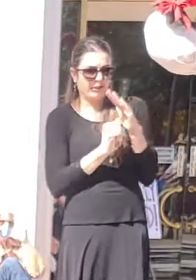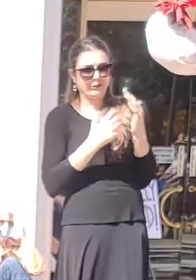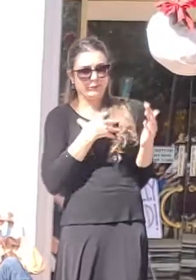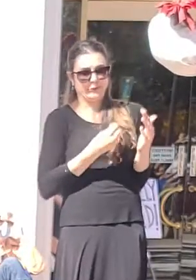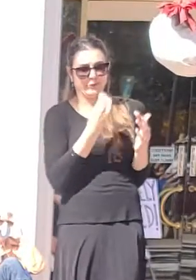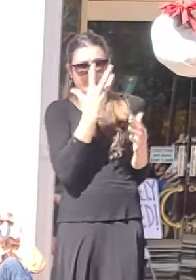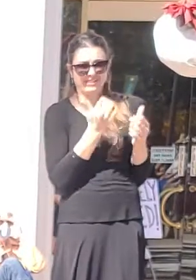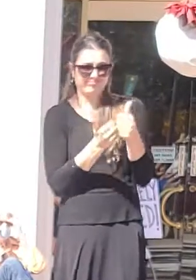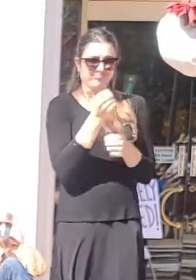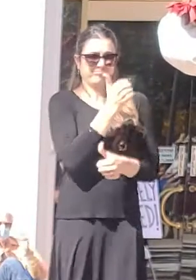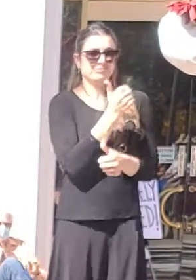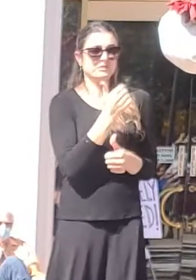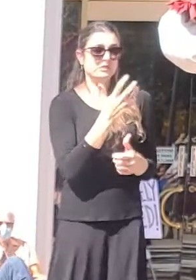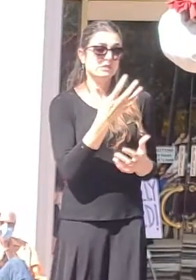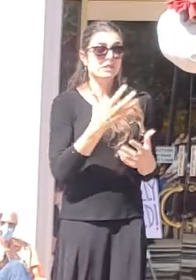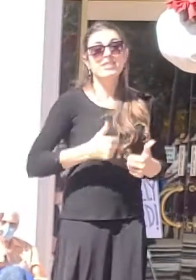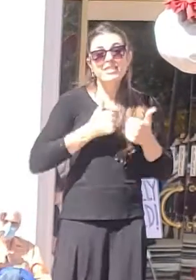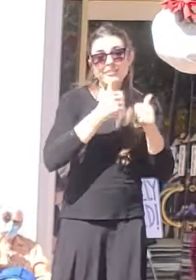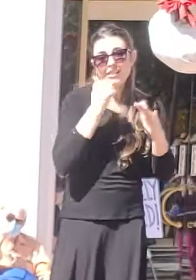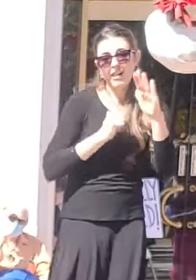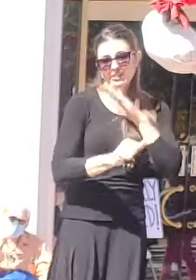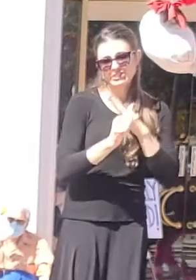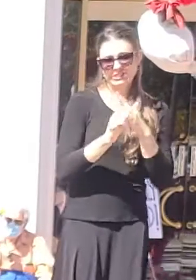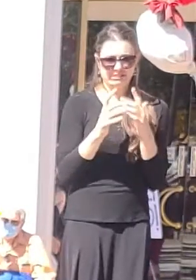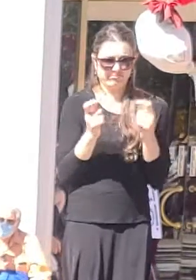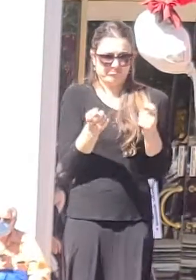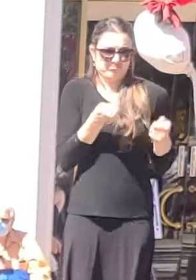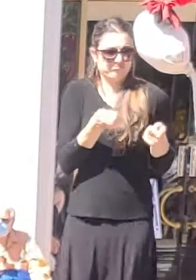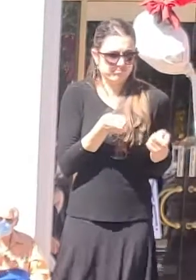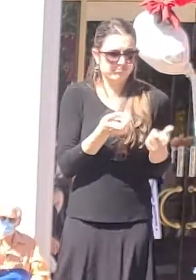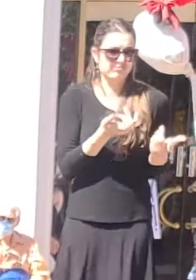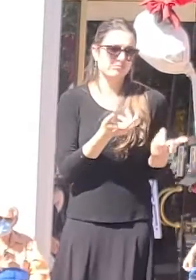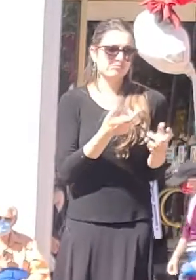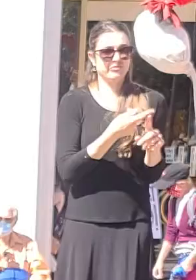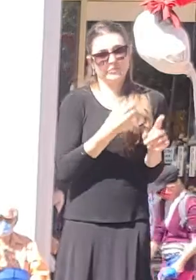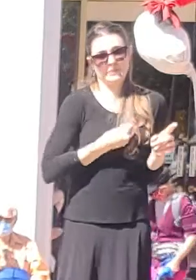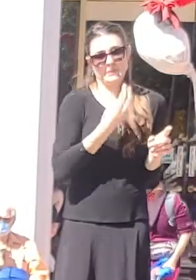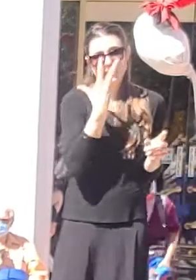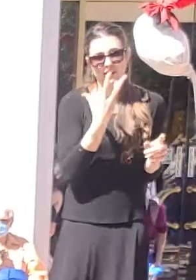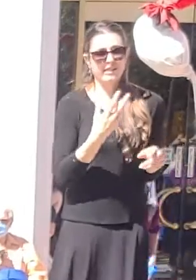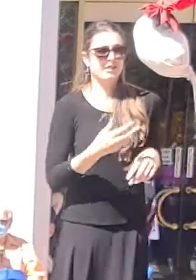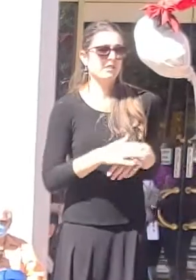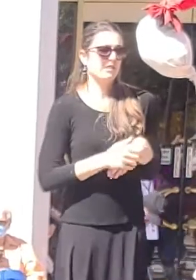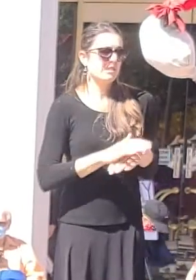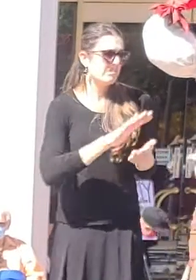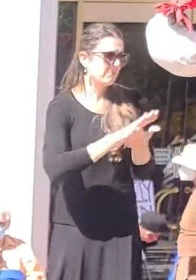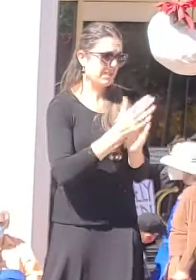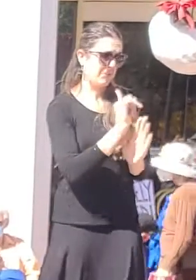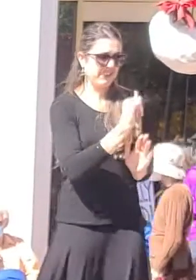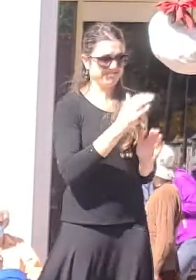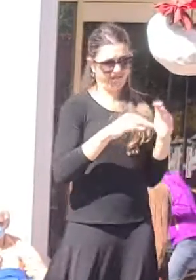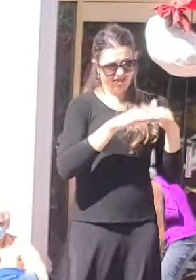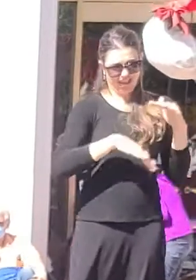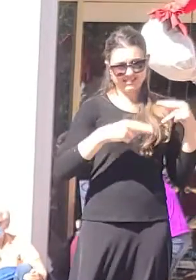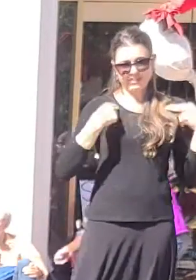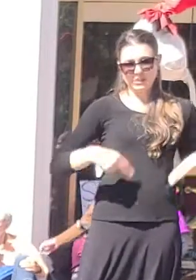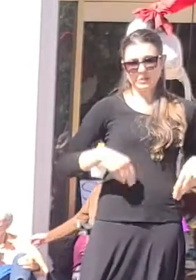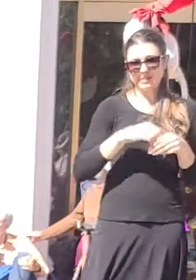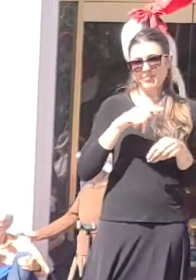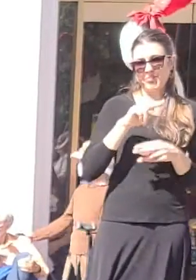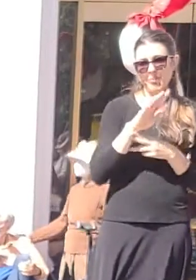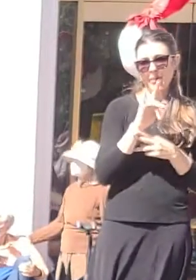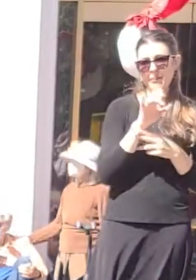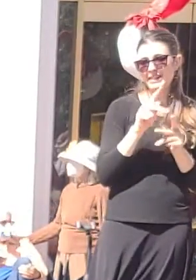under patriarchal tribal leadership, of being dehumanized in public spaces. We deserve to have access to